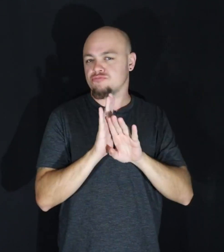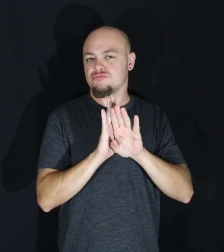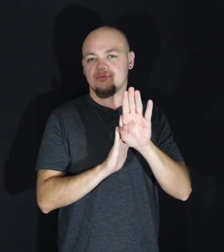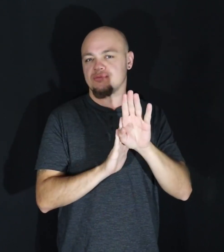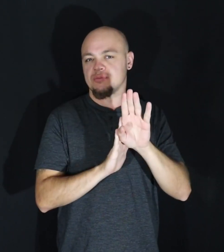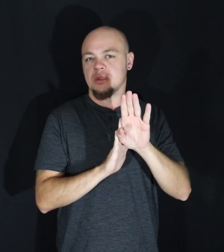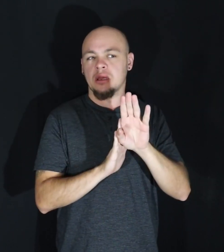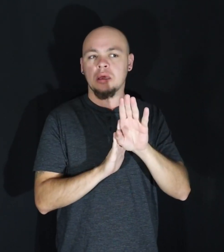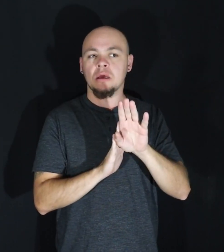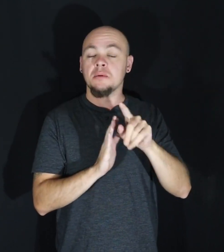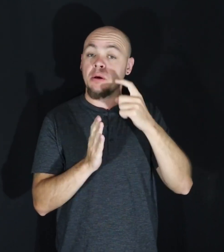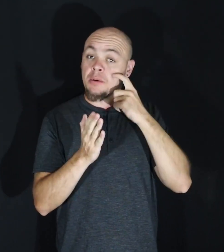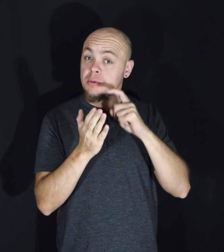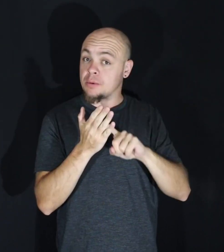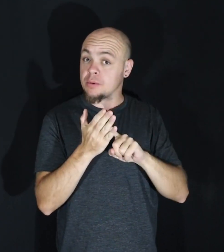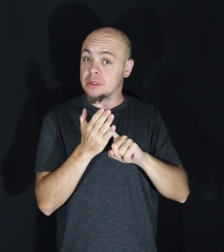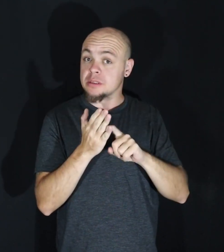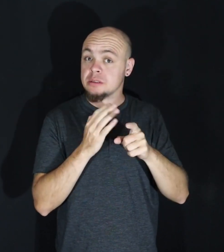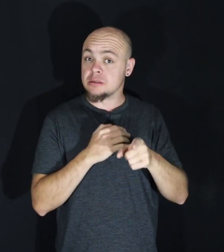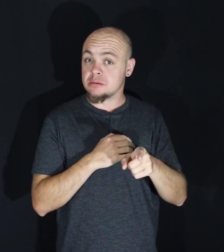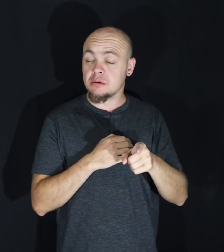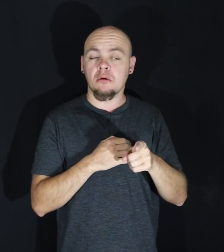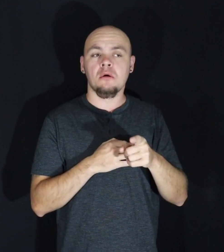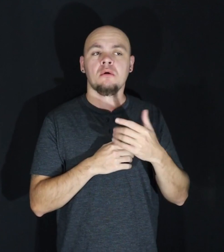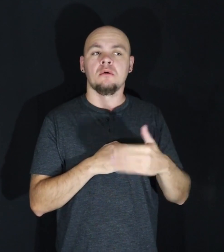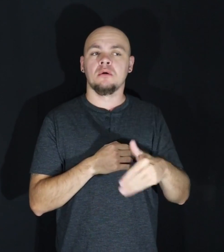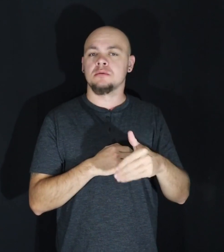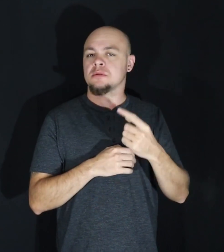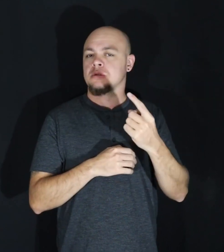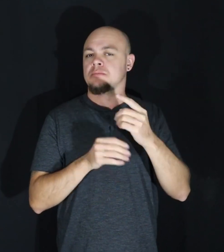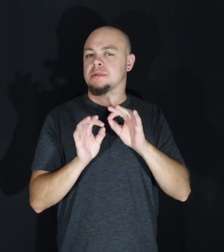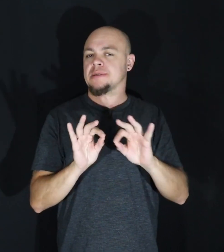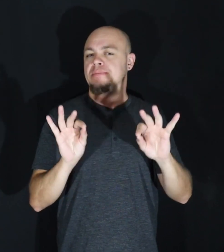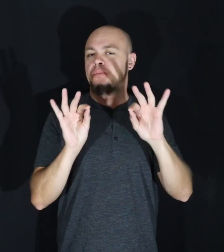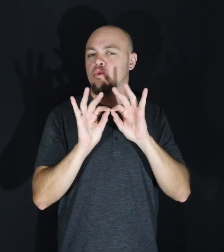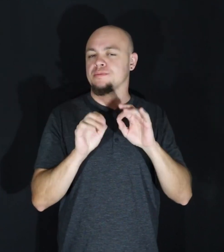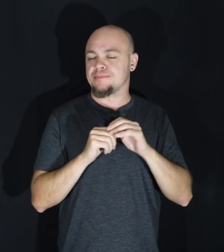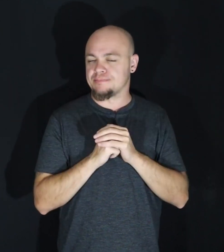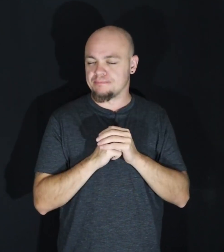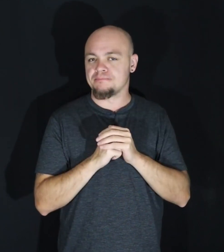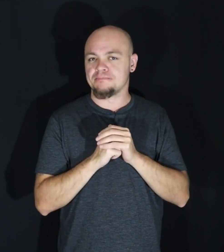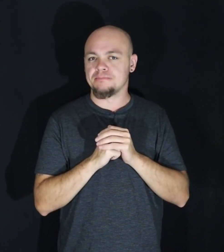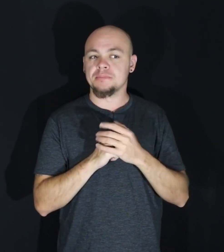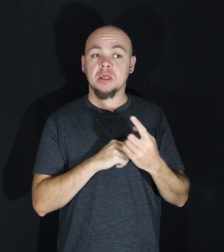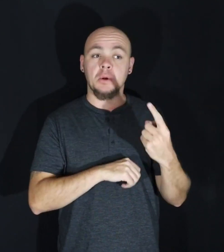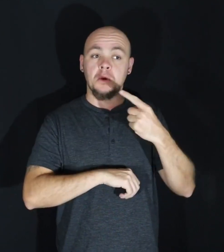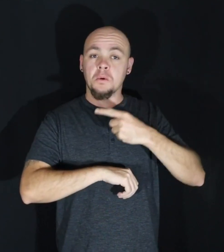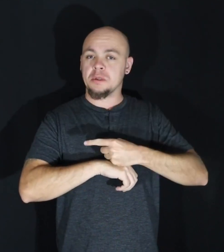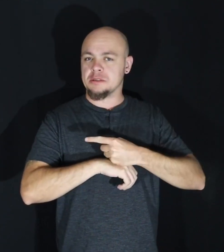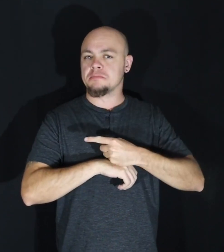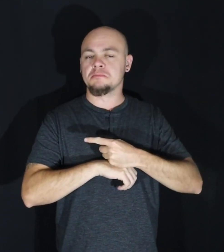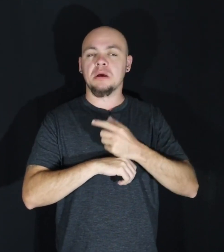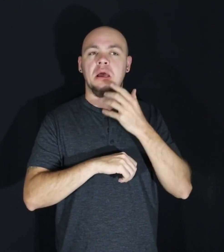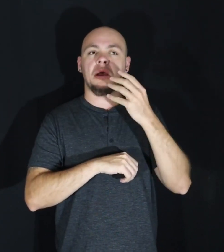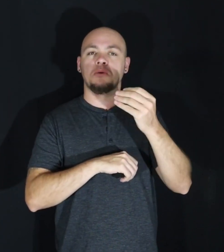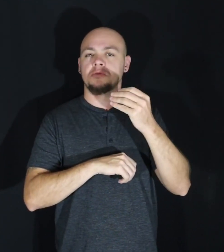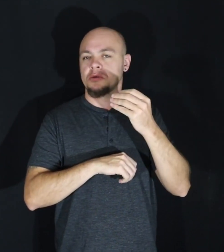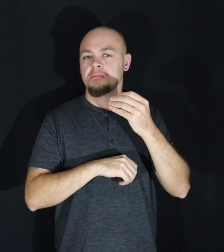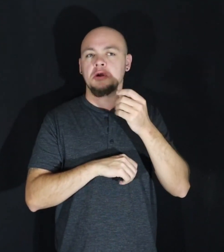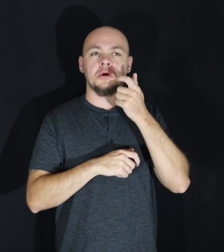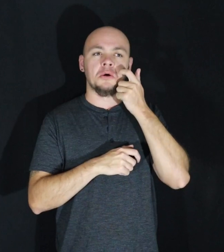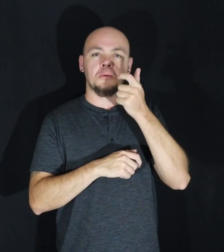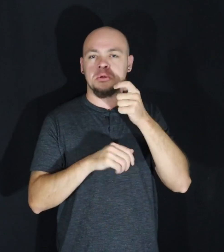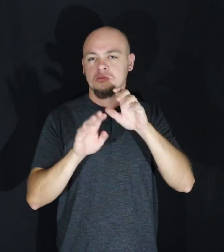but what we discovered was something far greater. I remember one day sitting outside watching